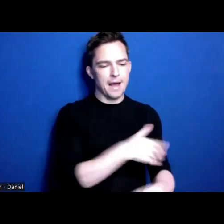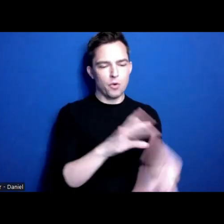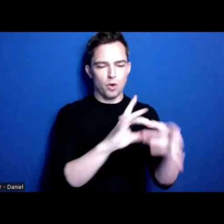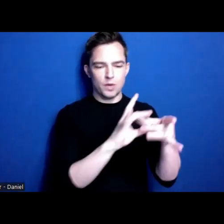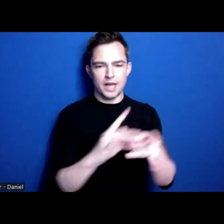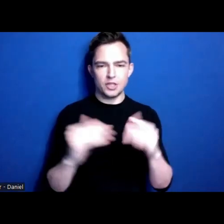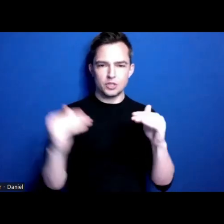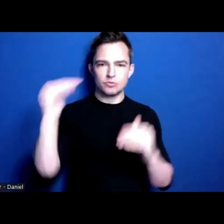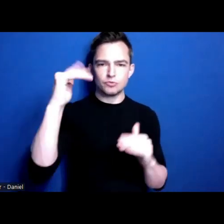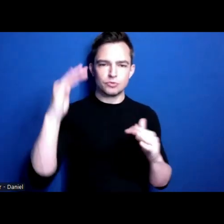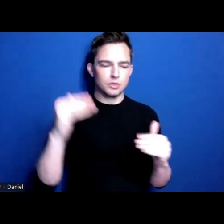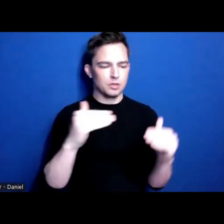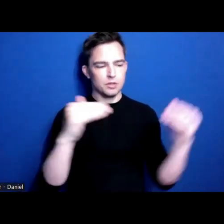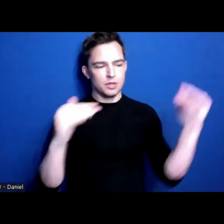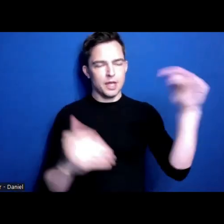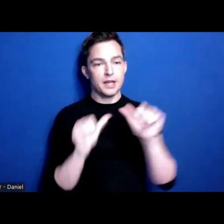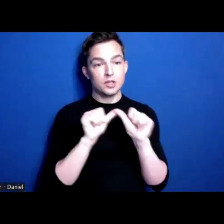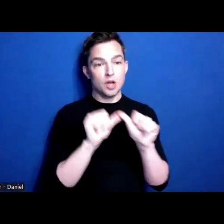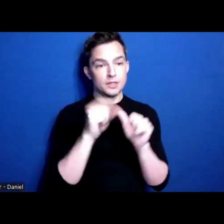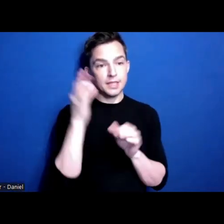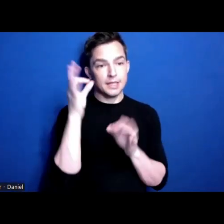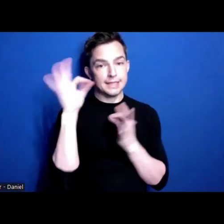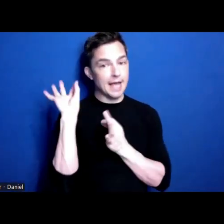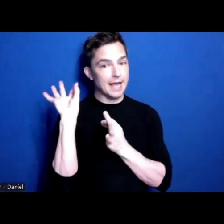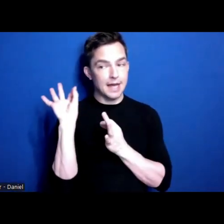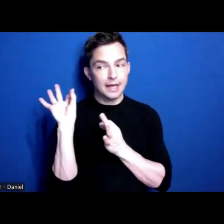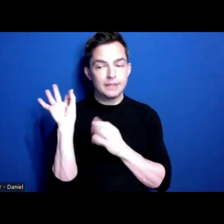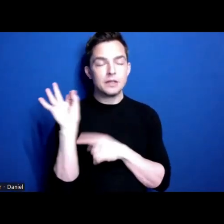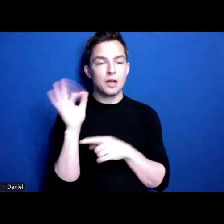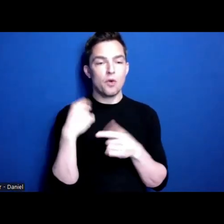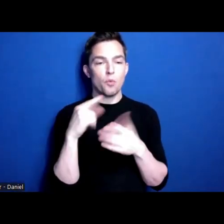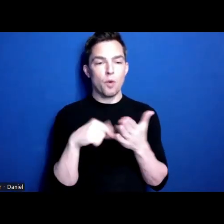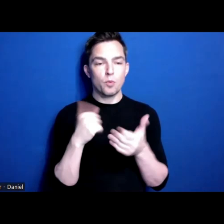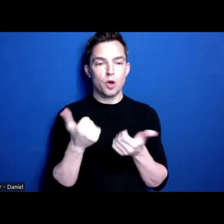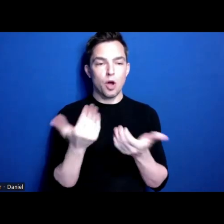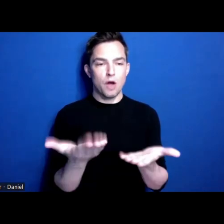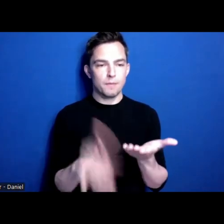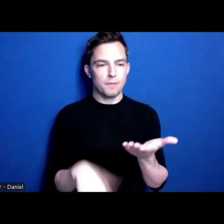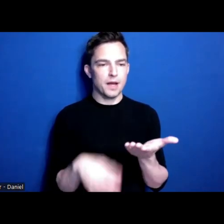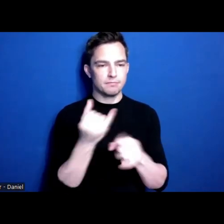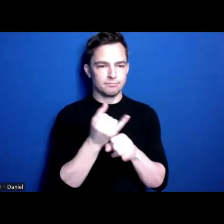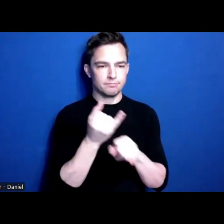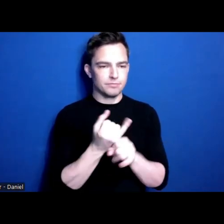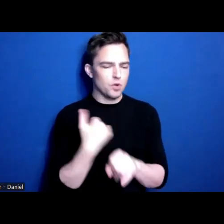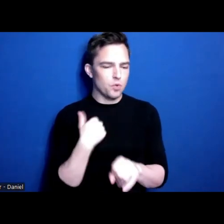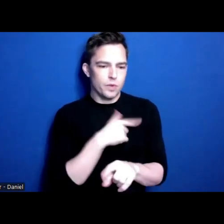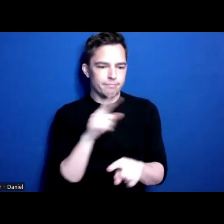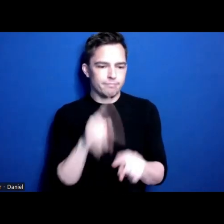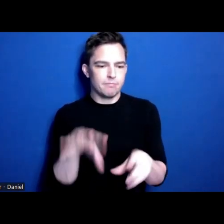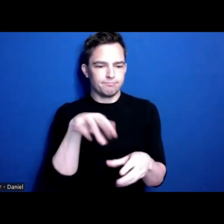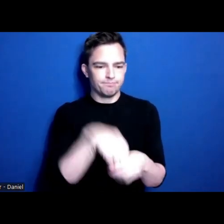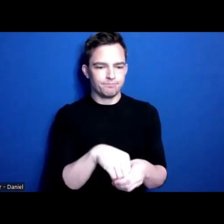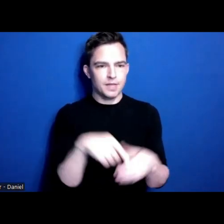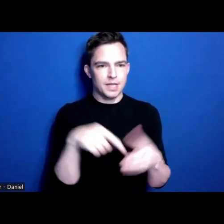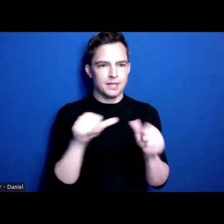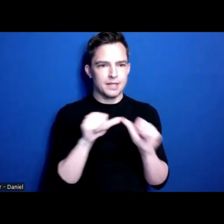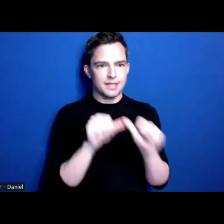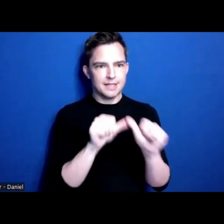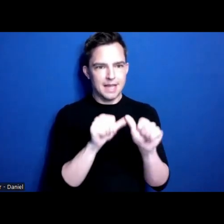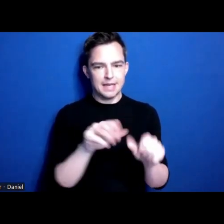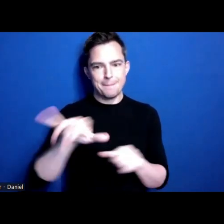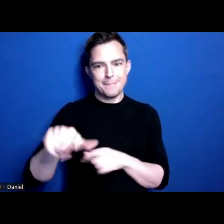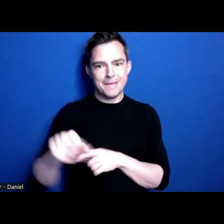a constant side eye for what we are offered by the institution. We cannot participate in the sustained